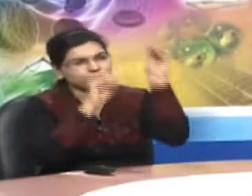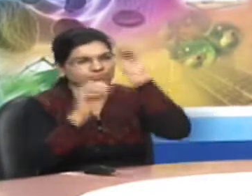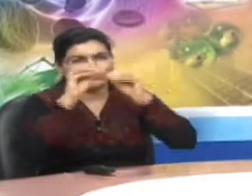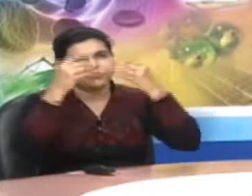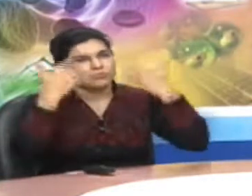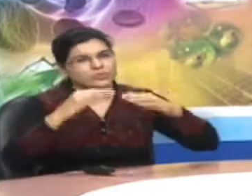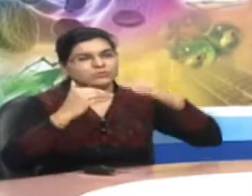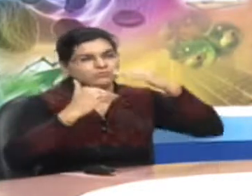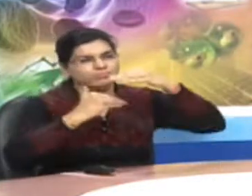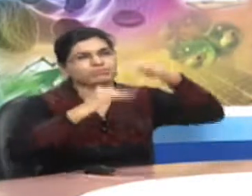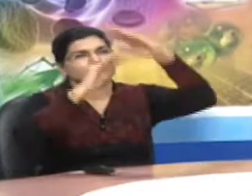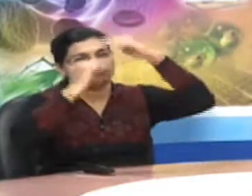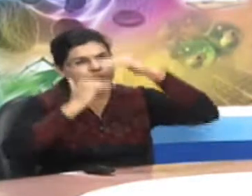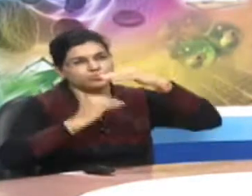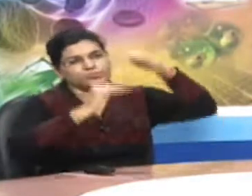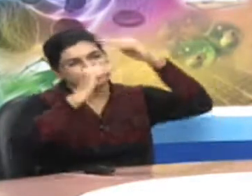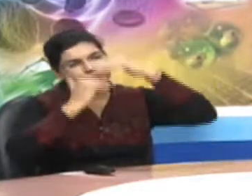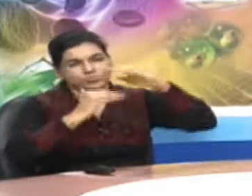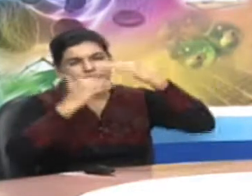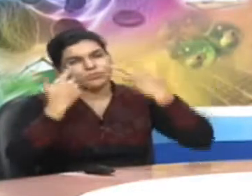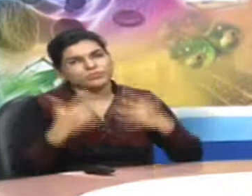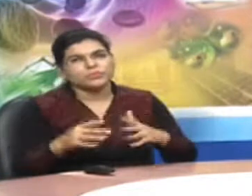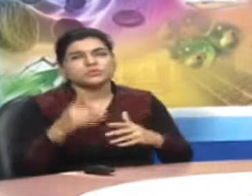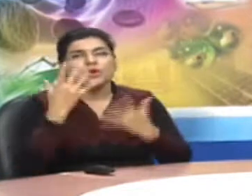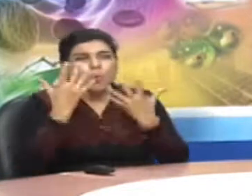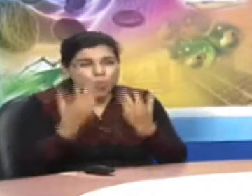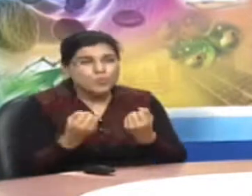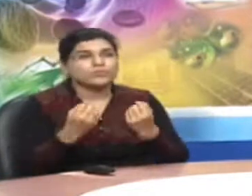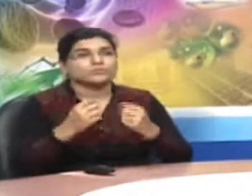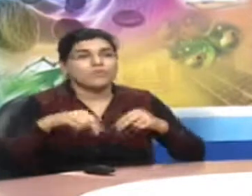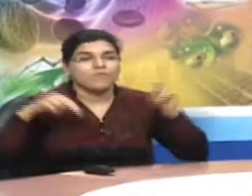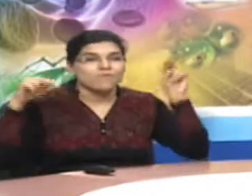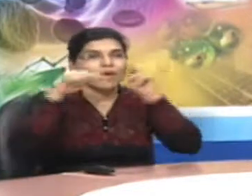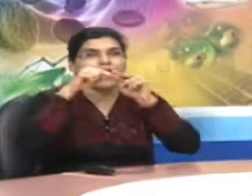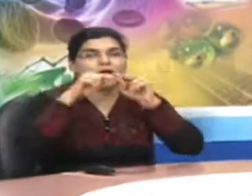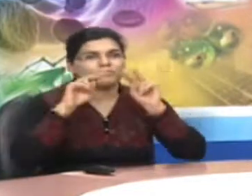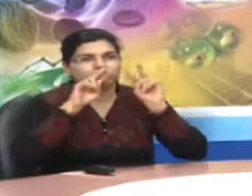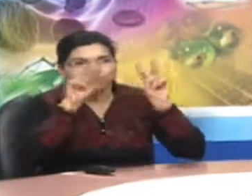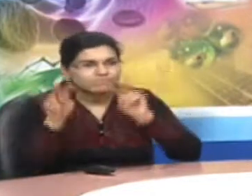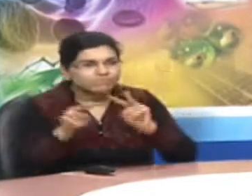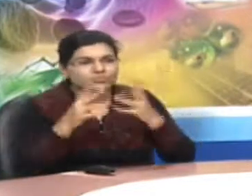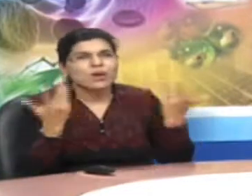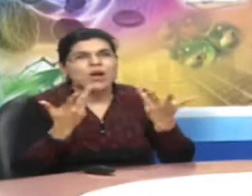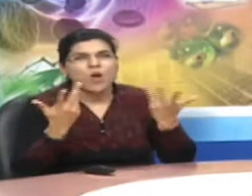In the PPT, that is PowerPoint presentation, after you have completed your